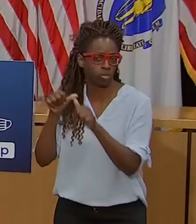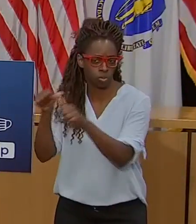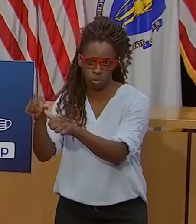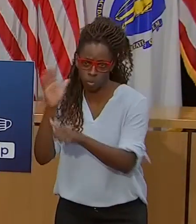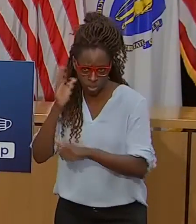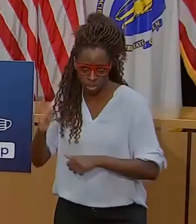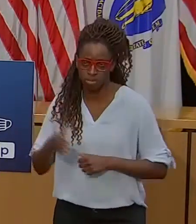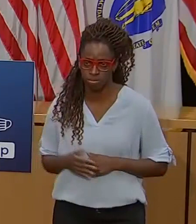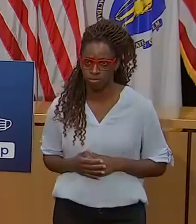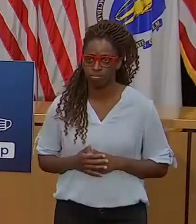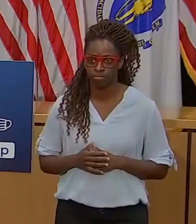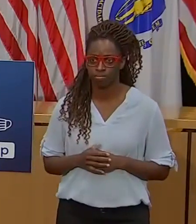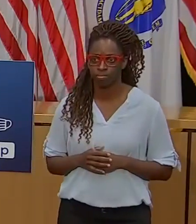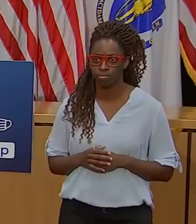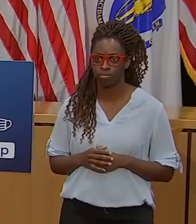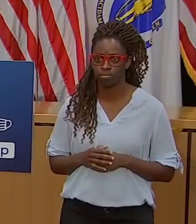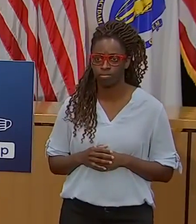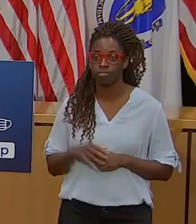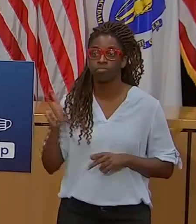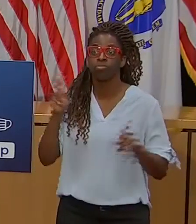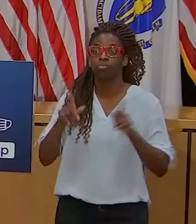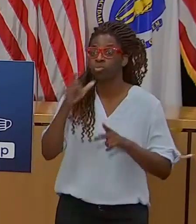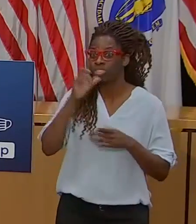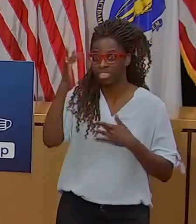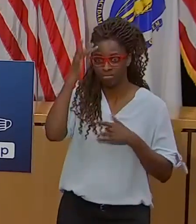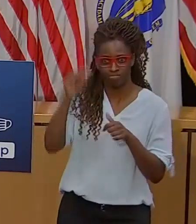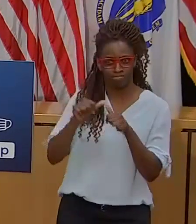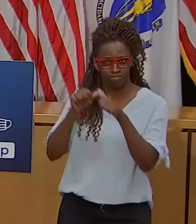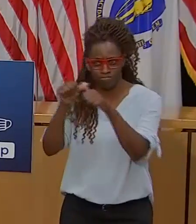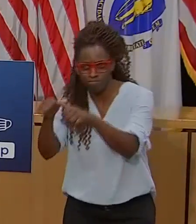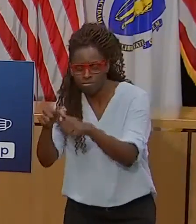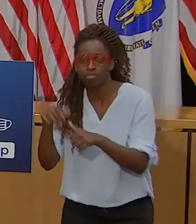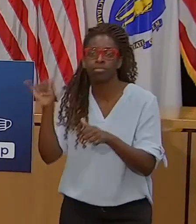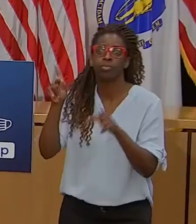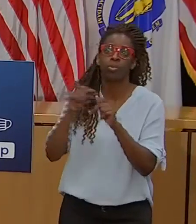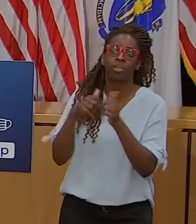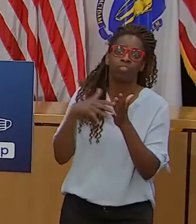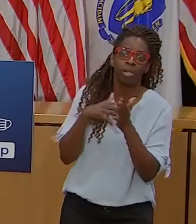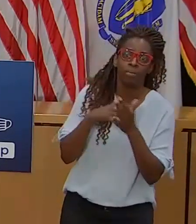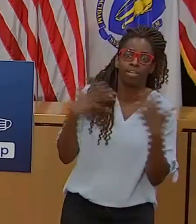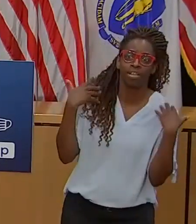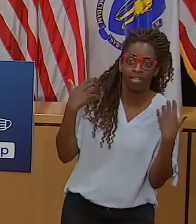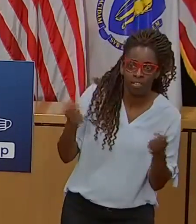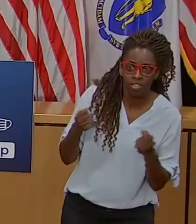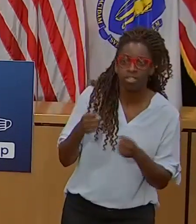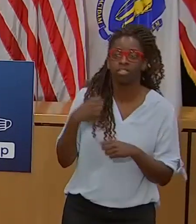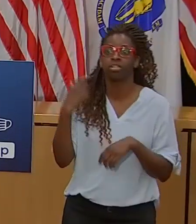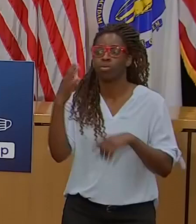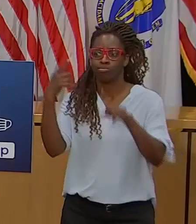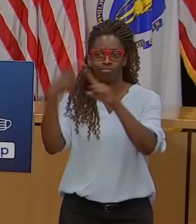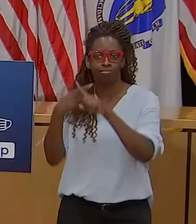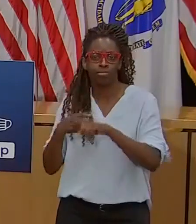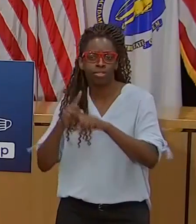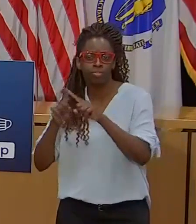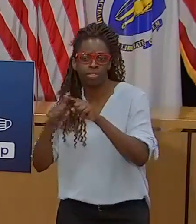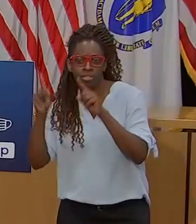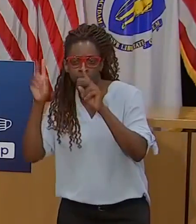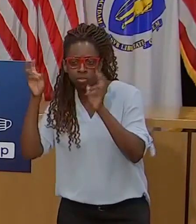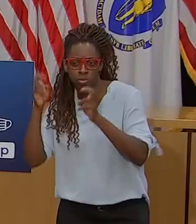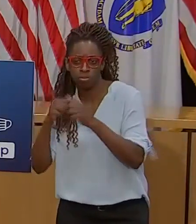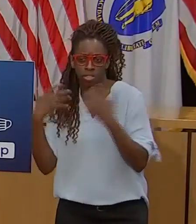who obviously are at significant high risk for COVID-19 complications, workers in early education, K through